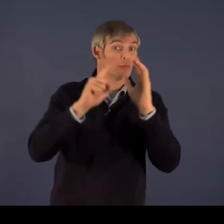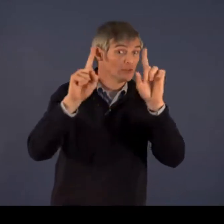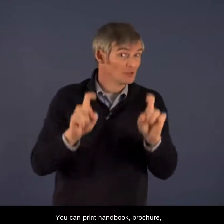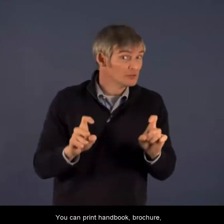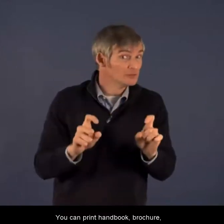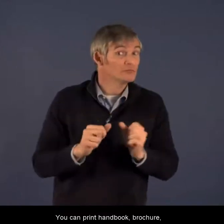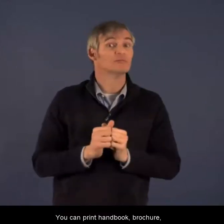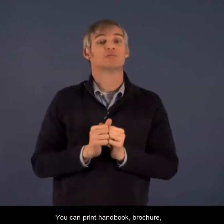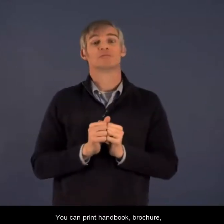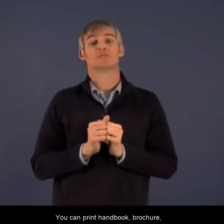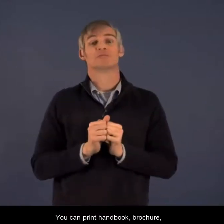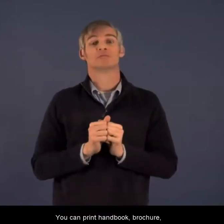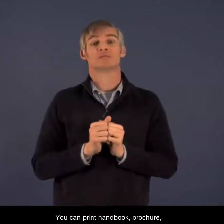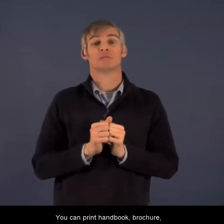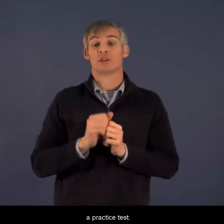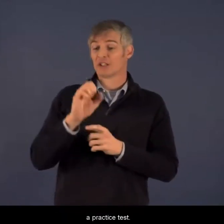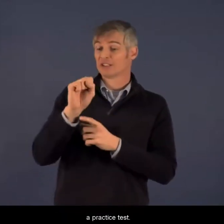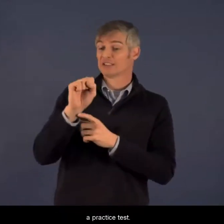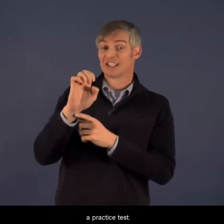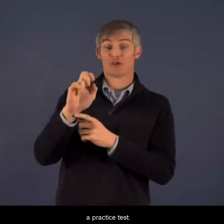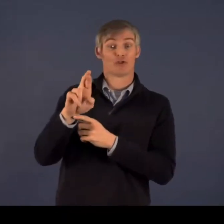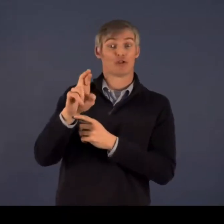Maybe the handbook, a brochure, a practice test,